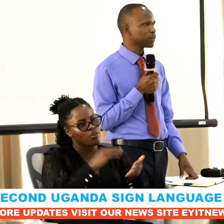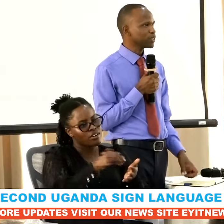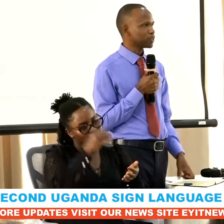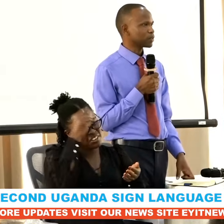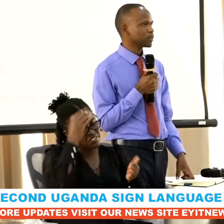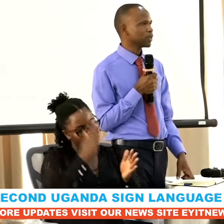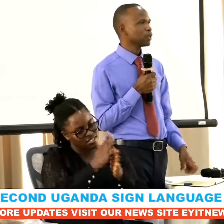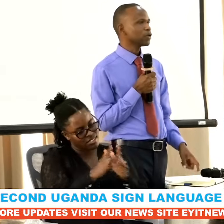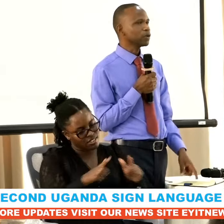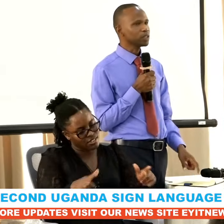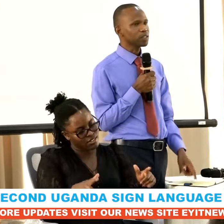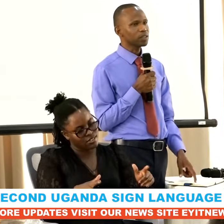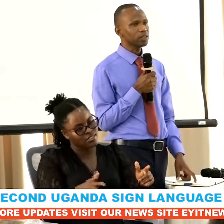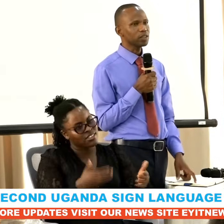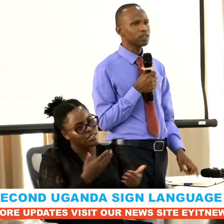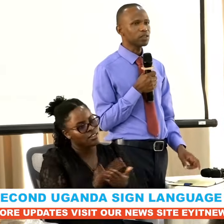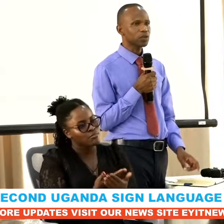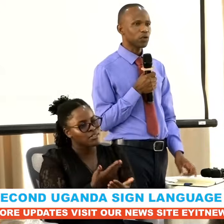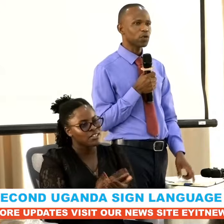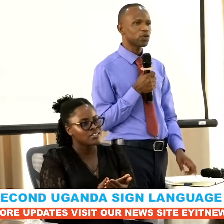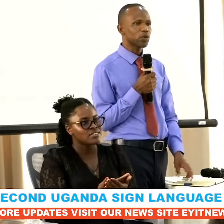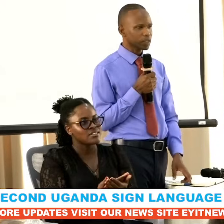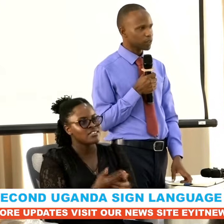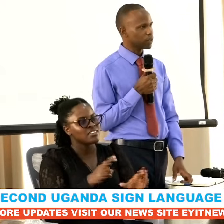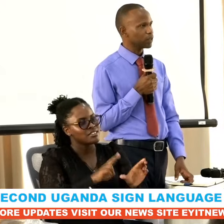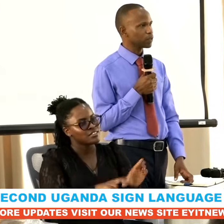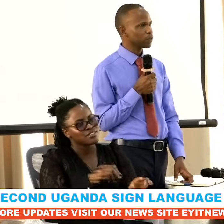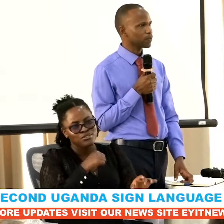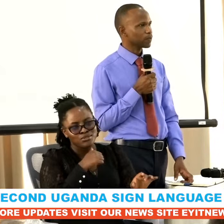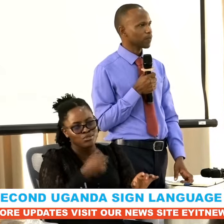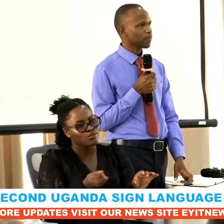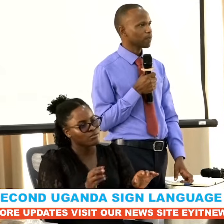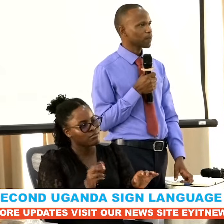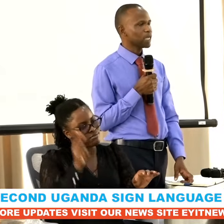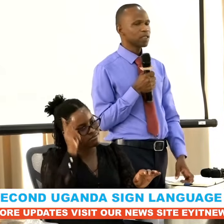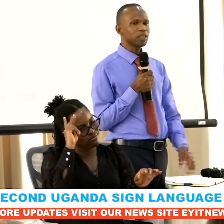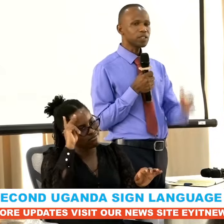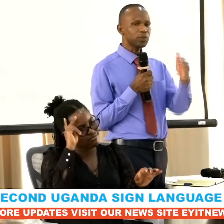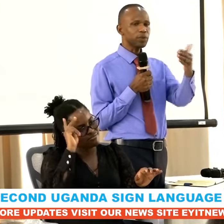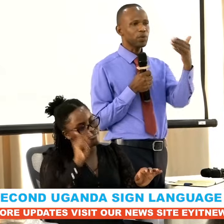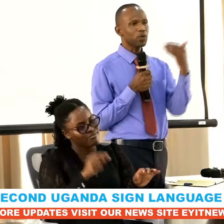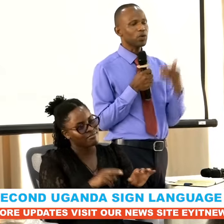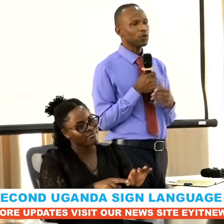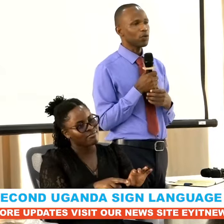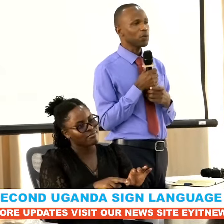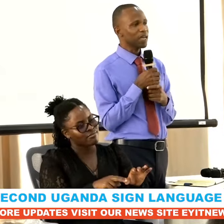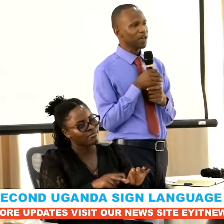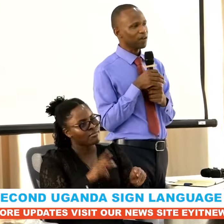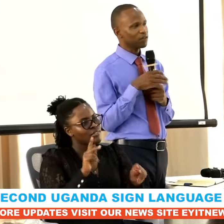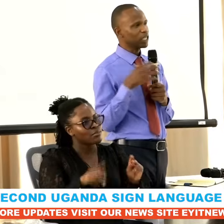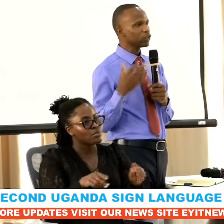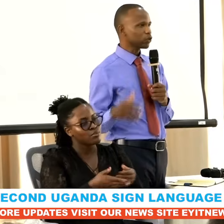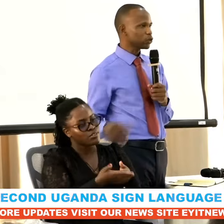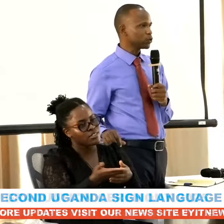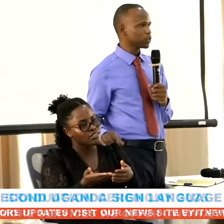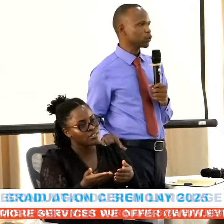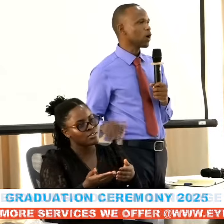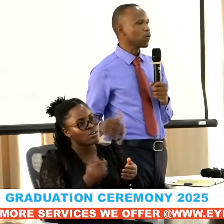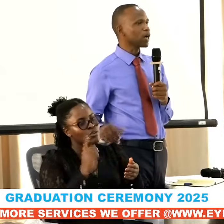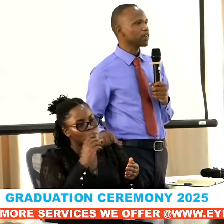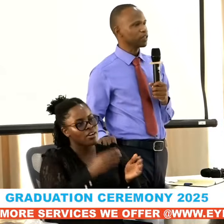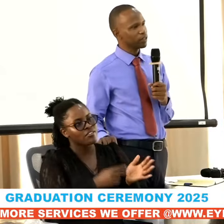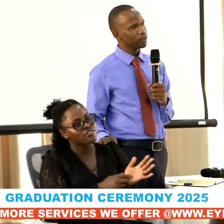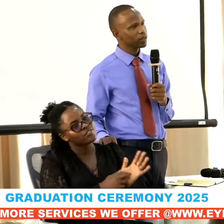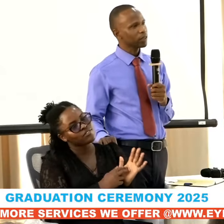course. Please, don't sit on your skill. These people whom I have introduced who